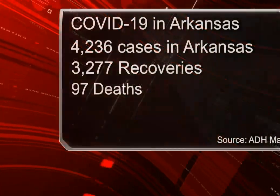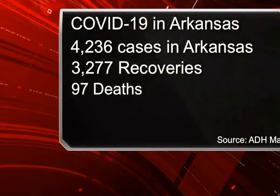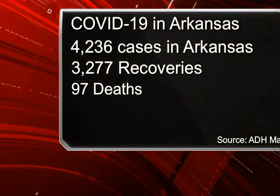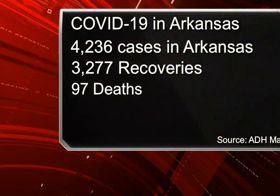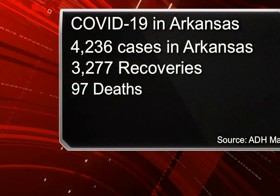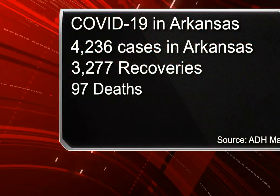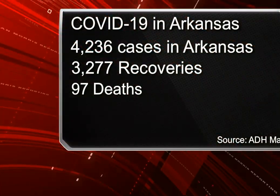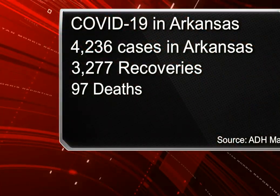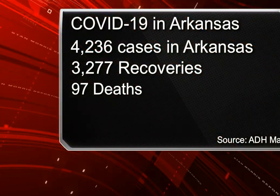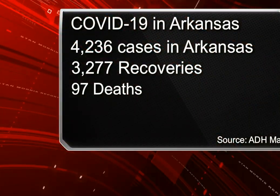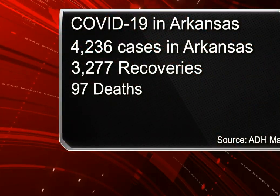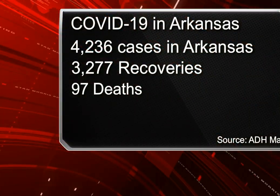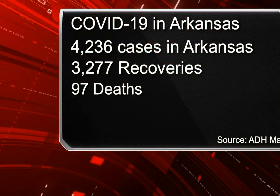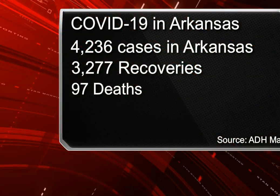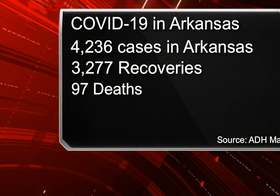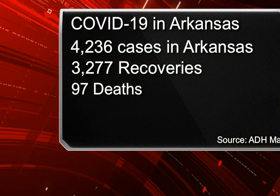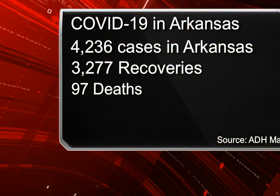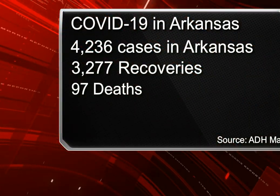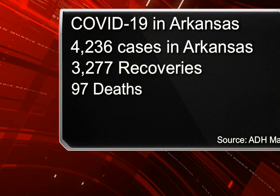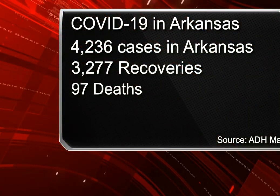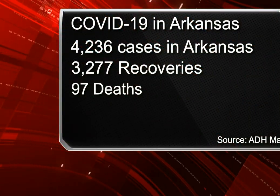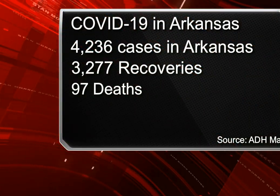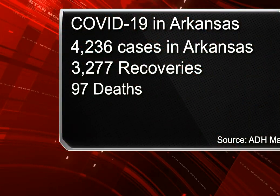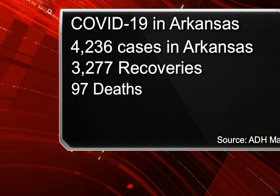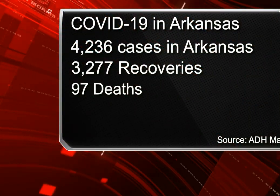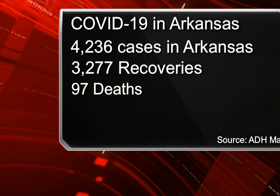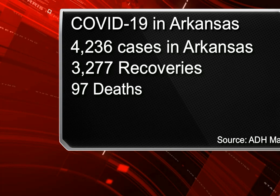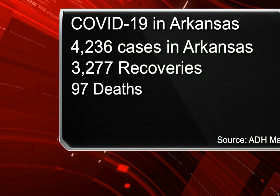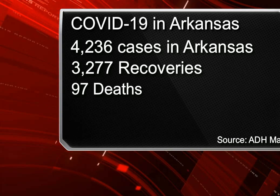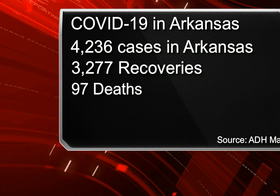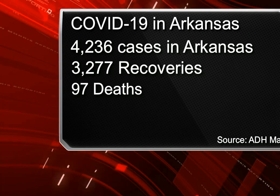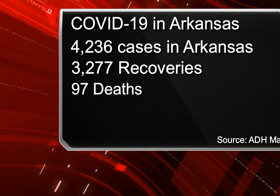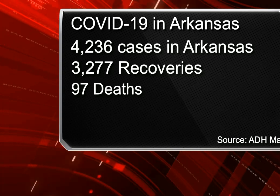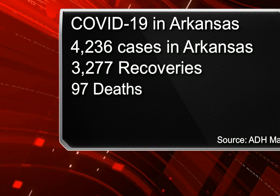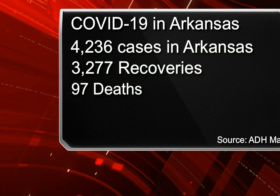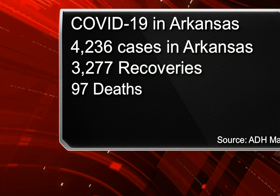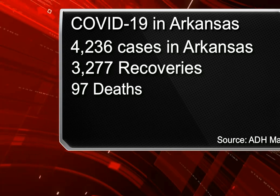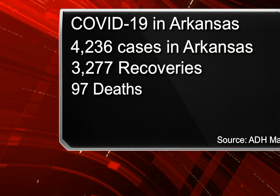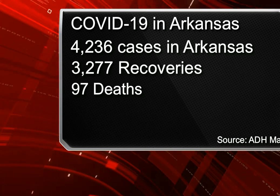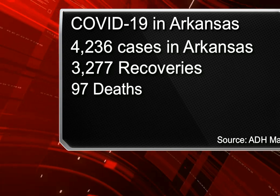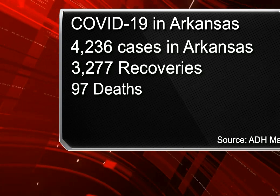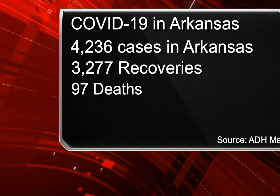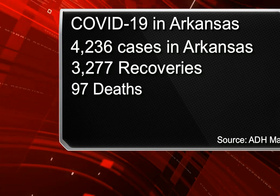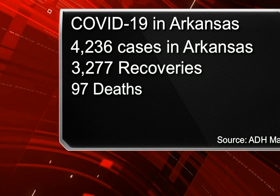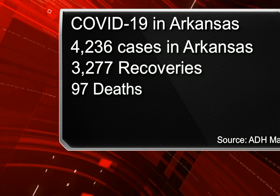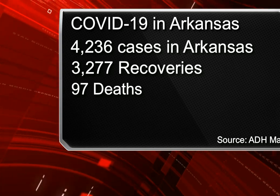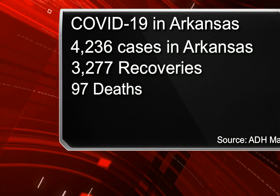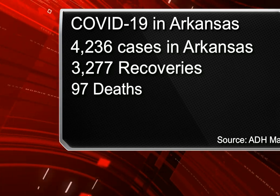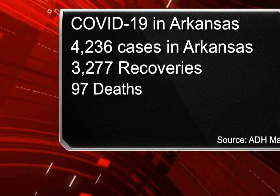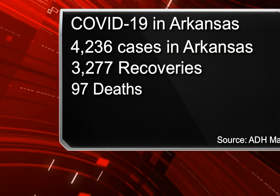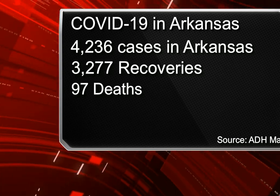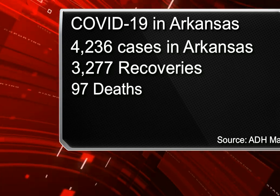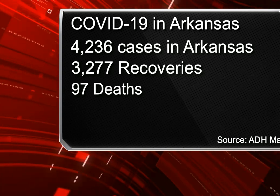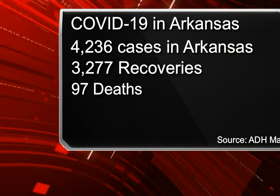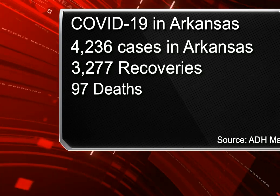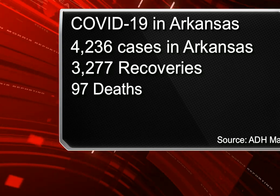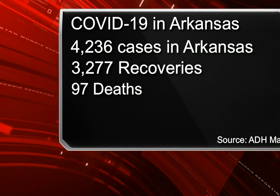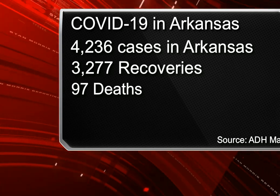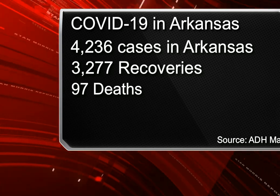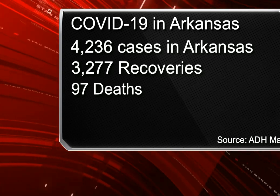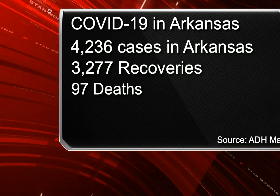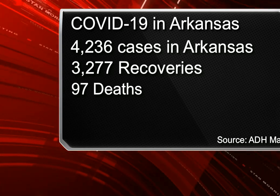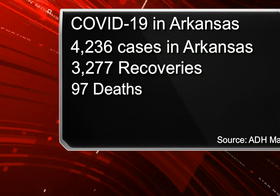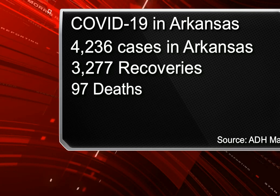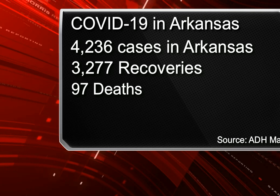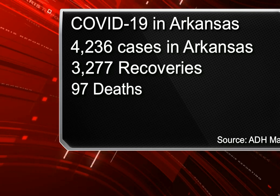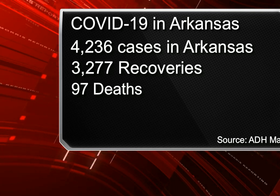zero relevance whatsoever. I have to ask myself, and I've got to ask all of you, do you think some of these reporters believe they have to ask a certain amount of questions